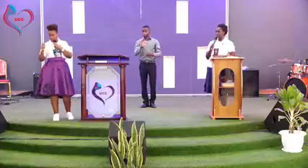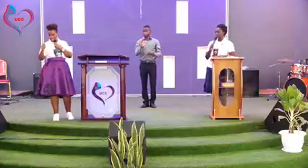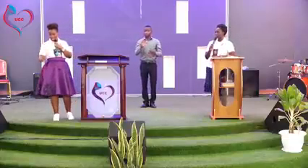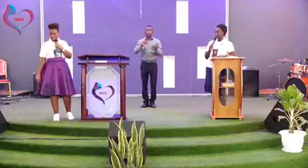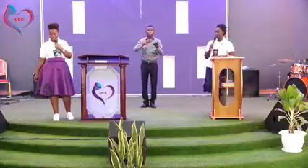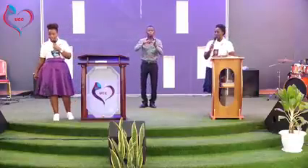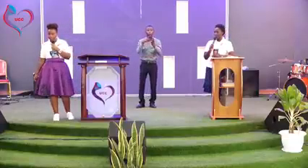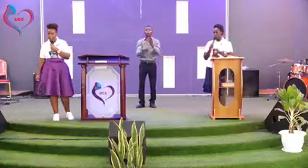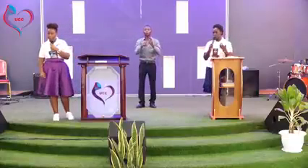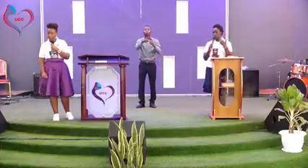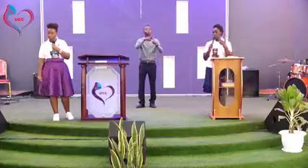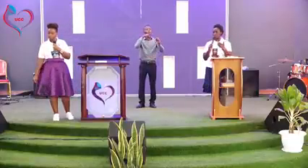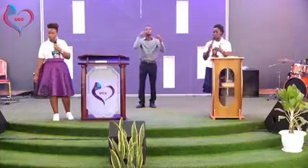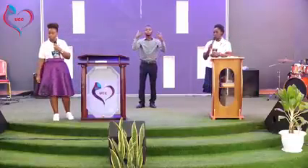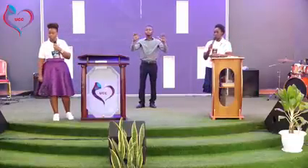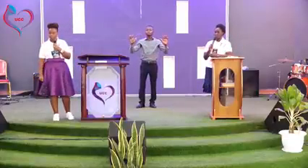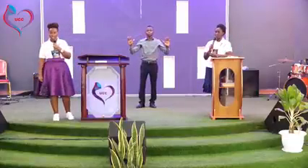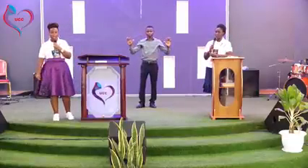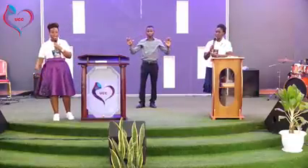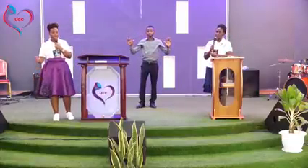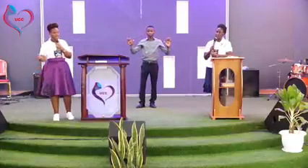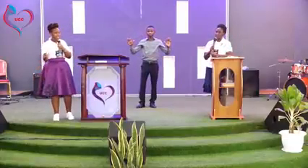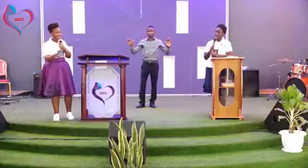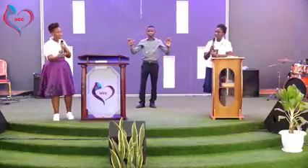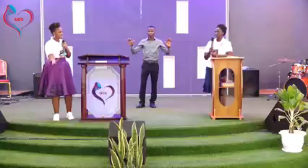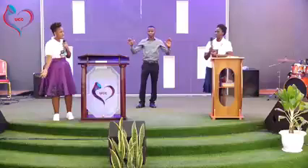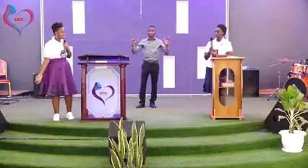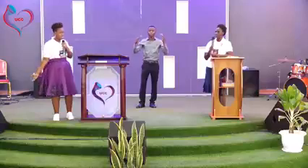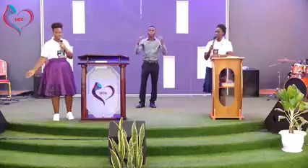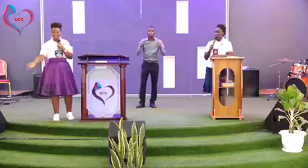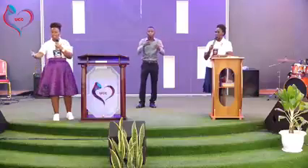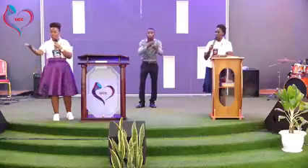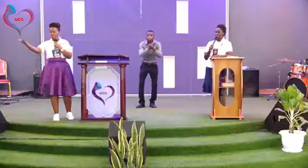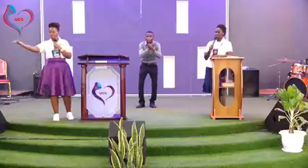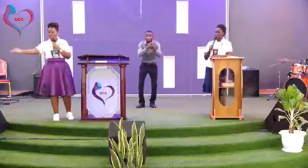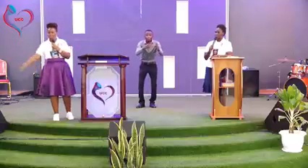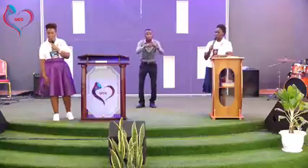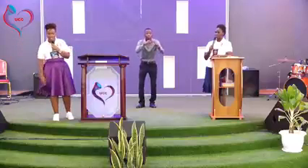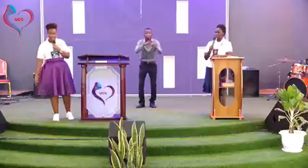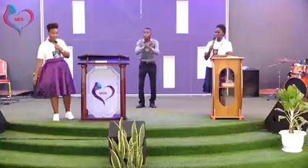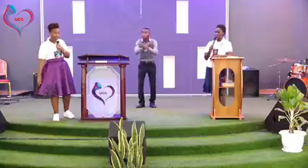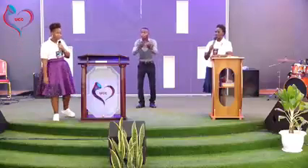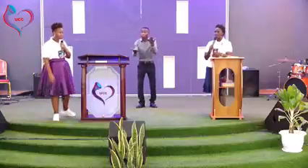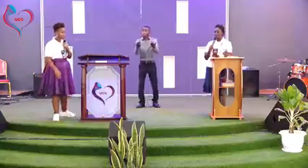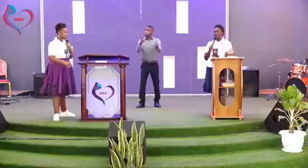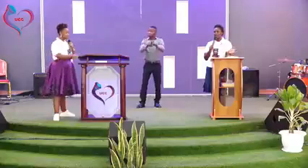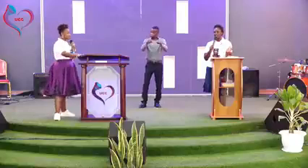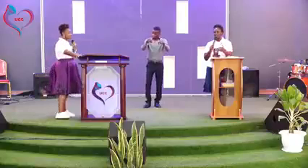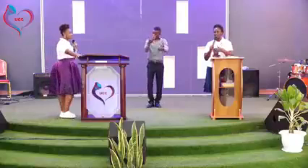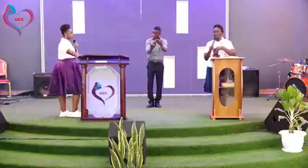you have murdered them. How many are you murdering? Even this morning you may be murdering.